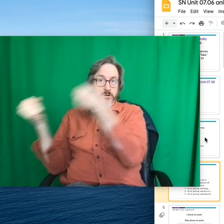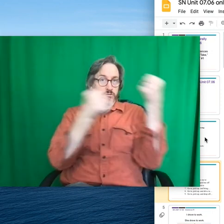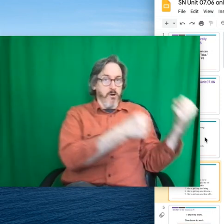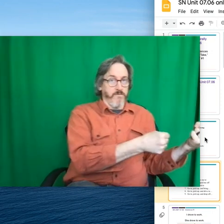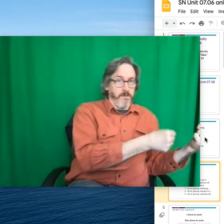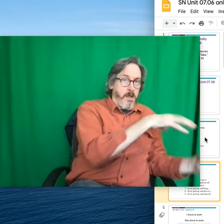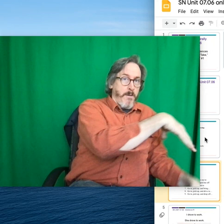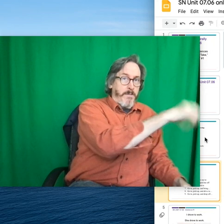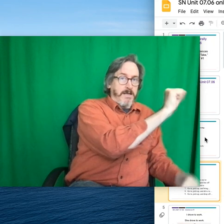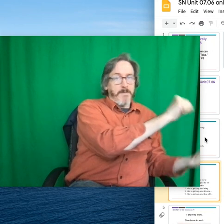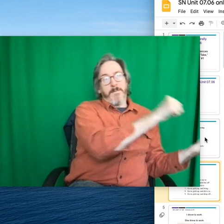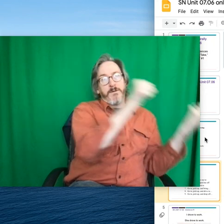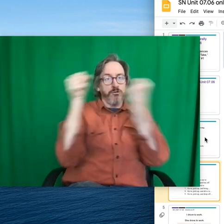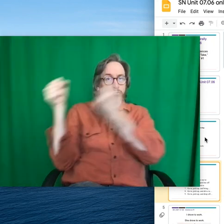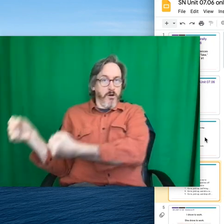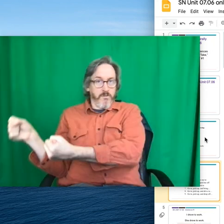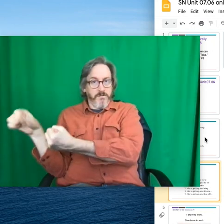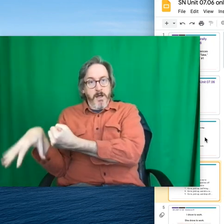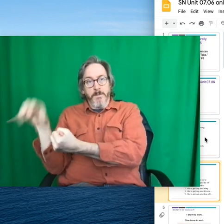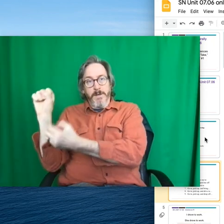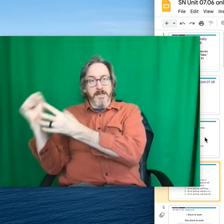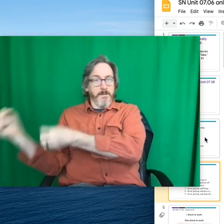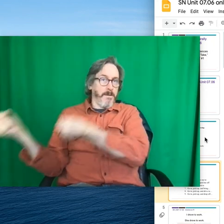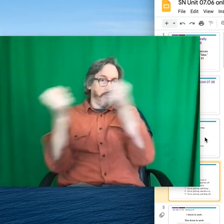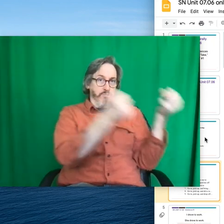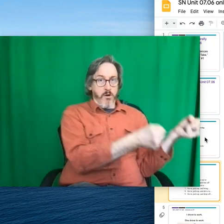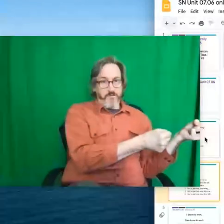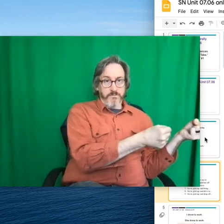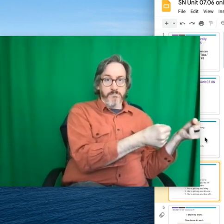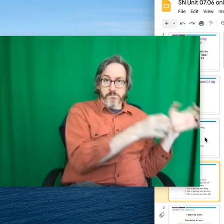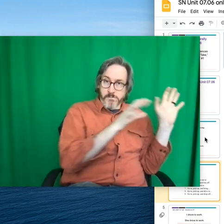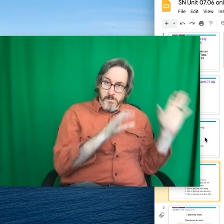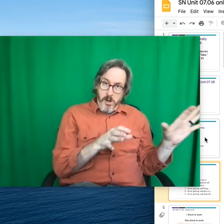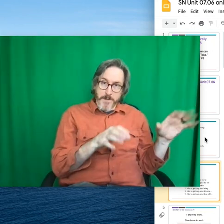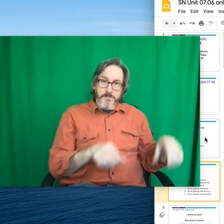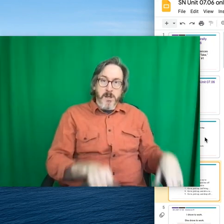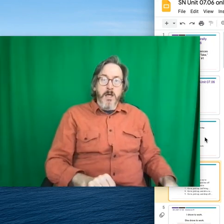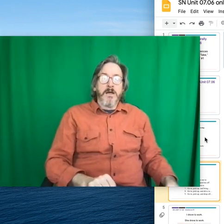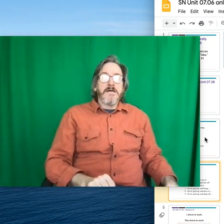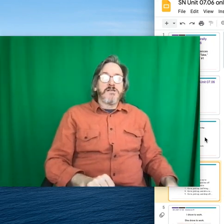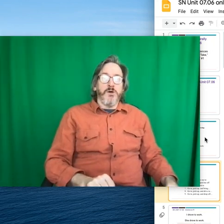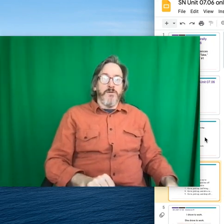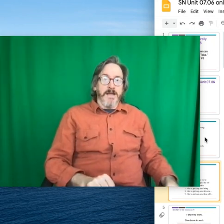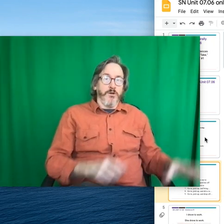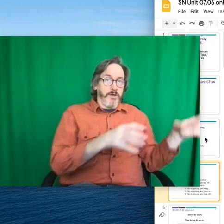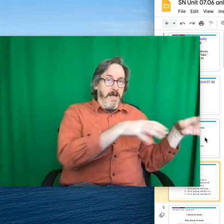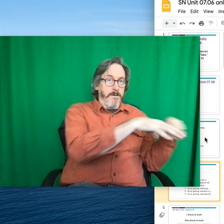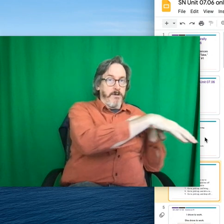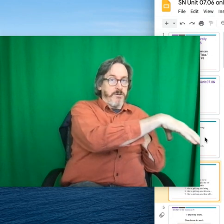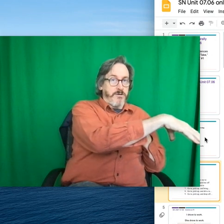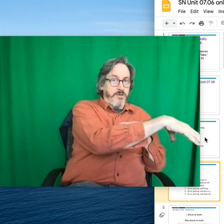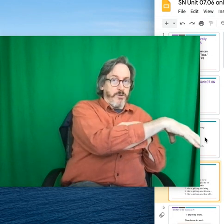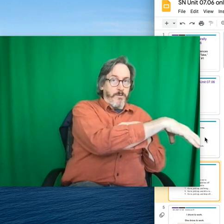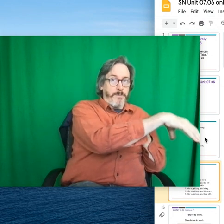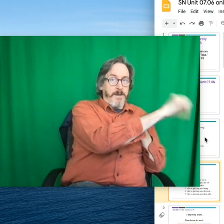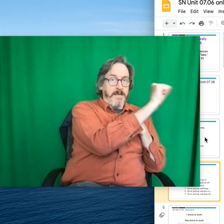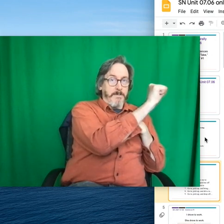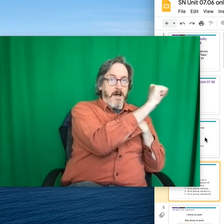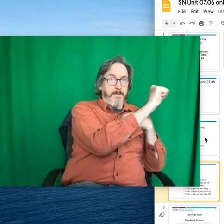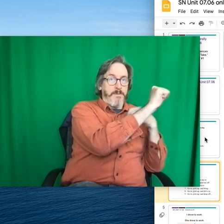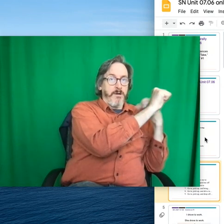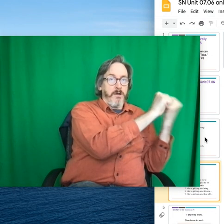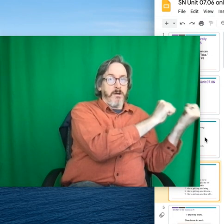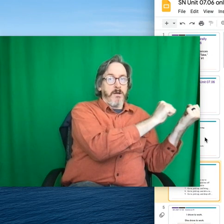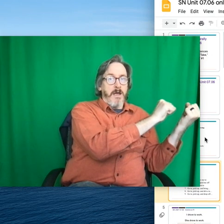up, drove. Pick them up, drove. Pick them up, drove. Okay. So then you can do pick